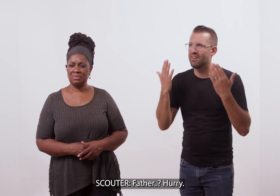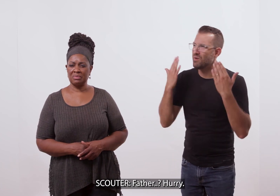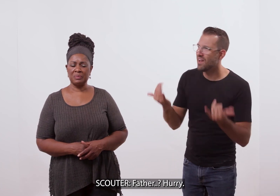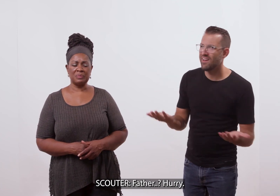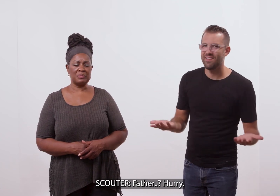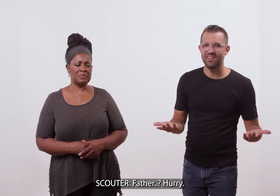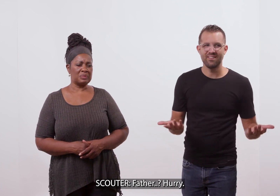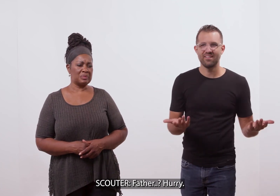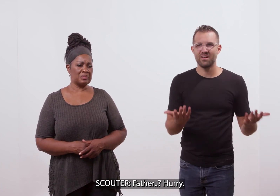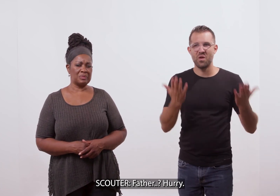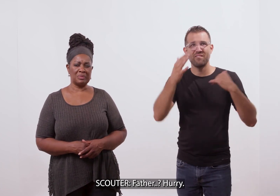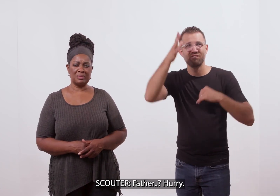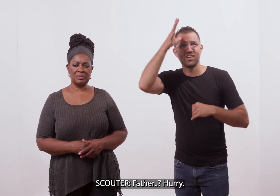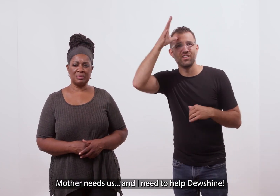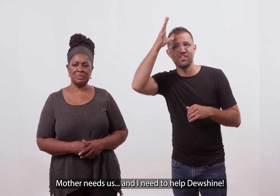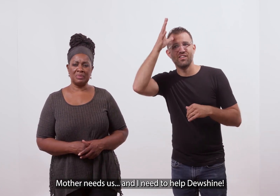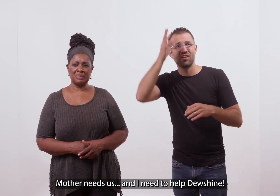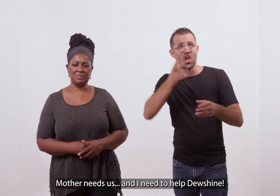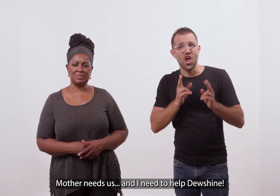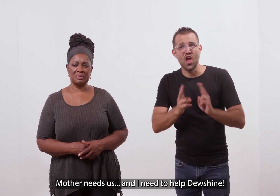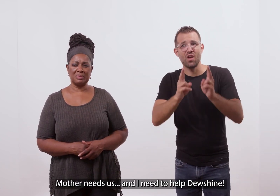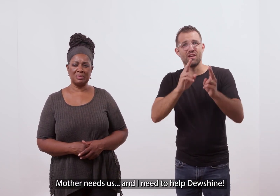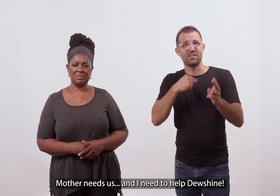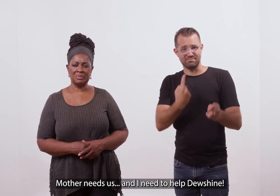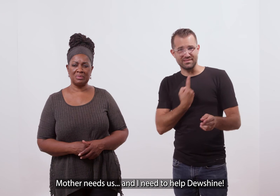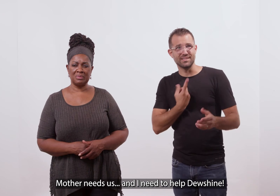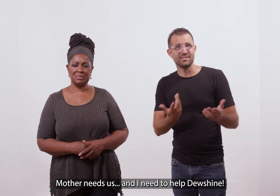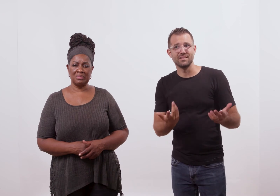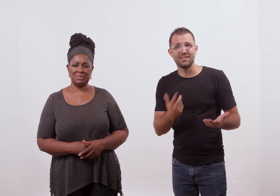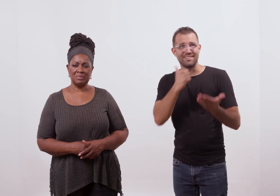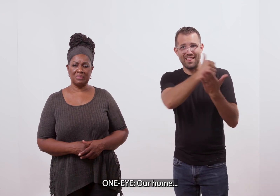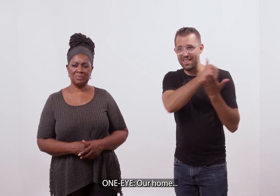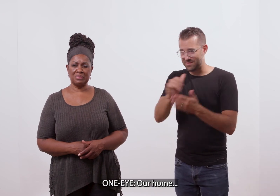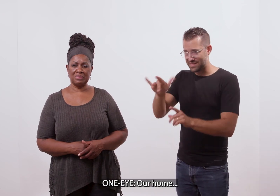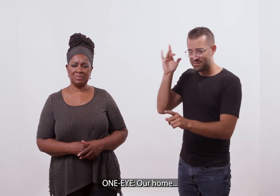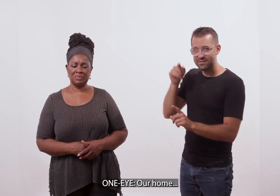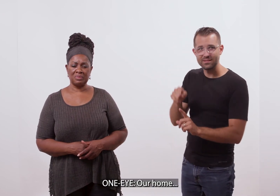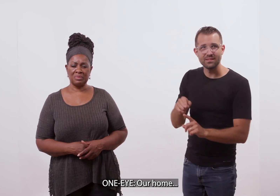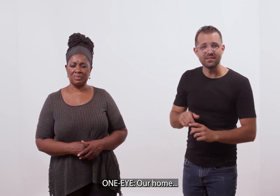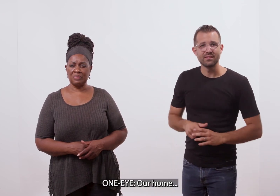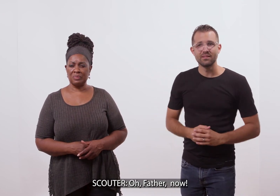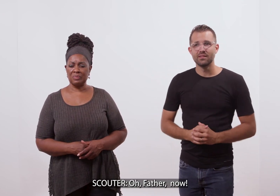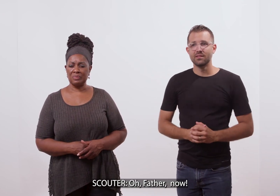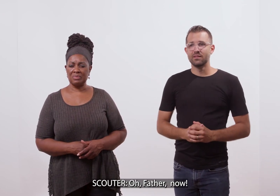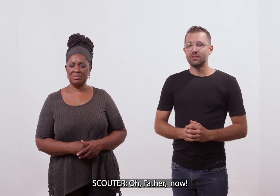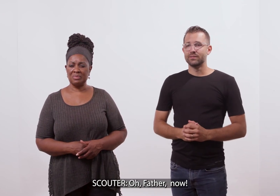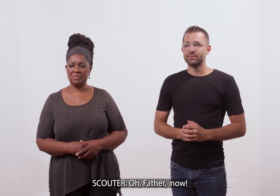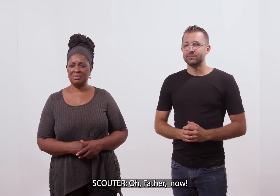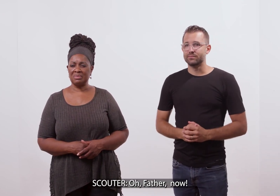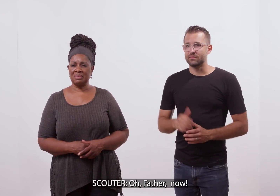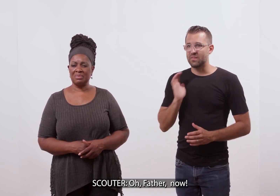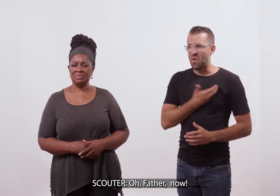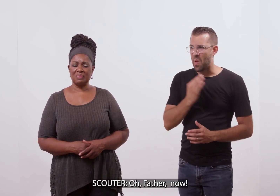Father! Hurry! Mother needs us! And I need to help you shine! Our home. Oh, Father,